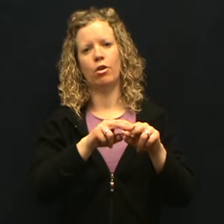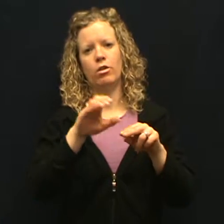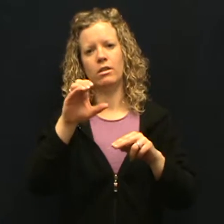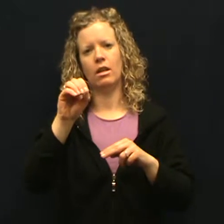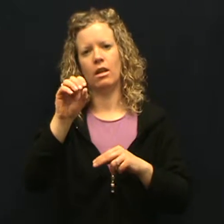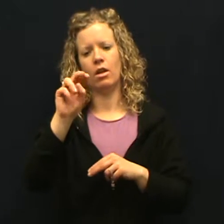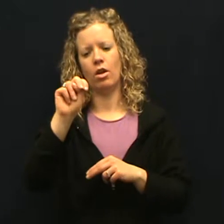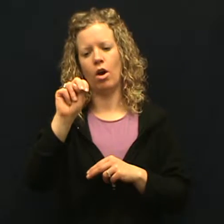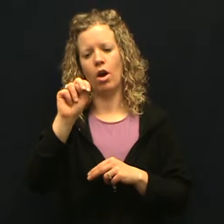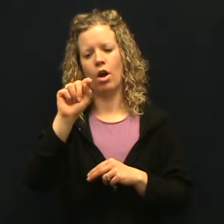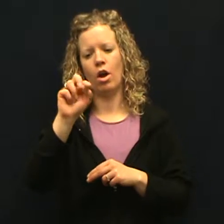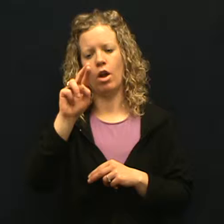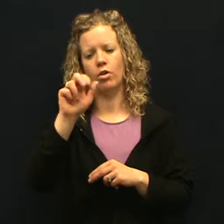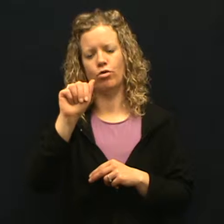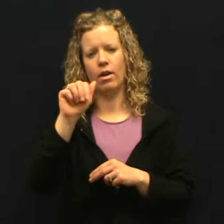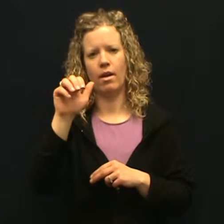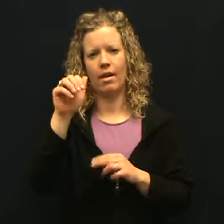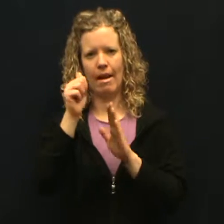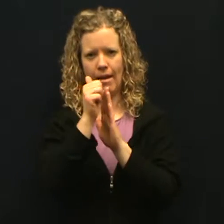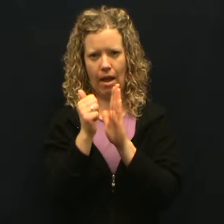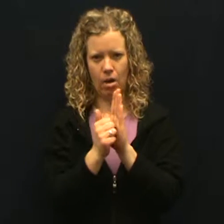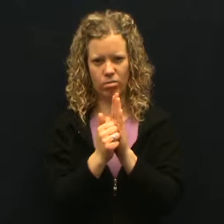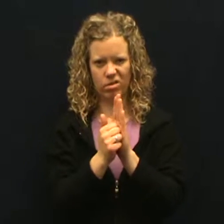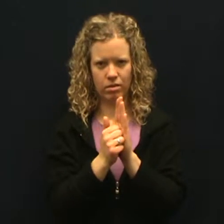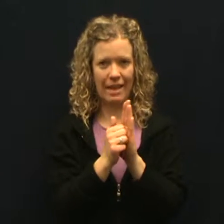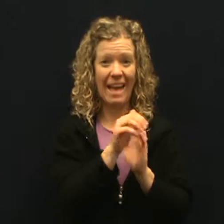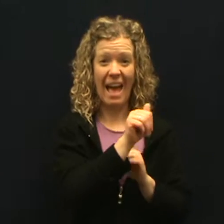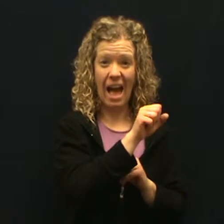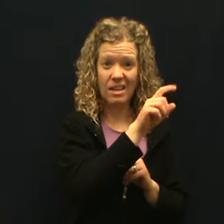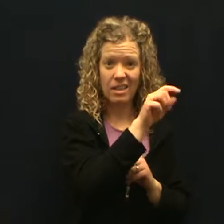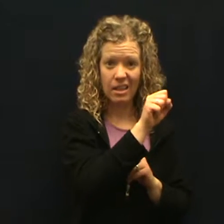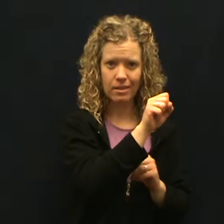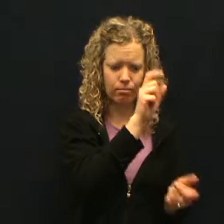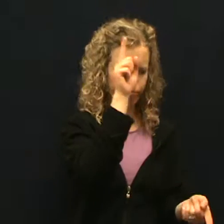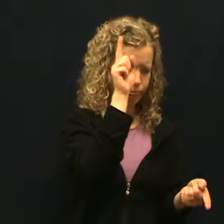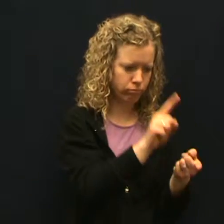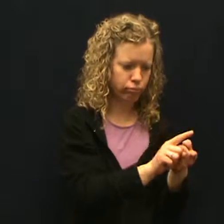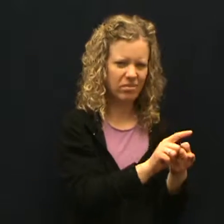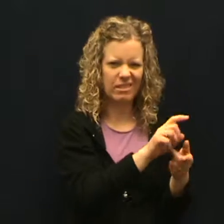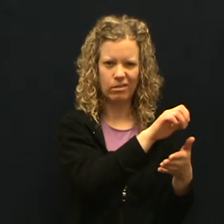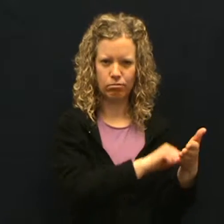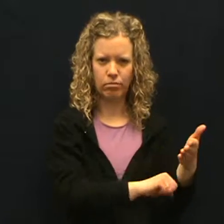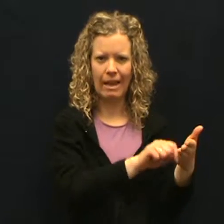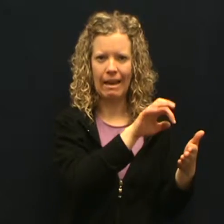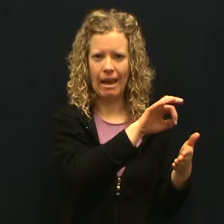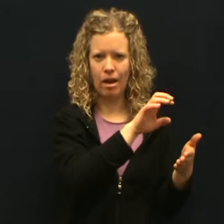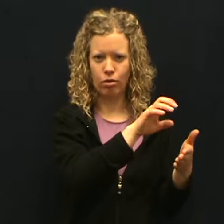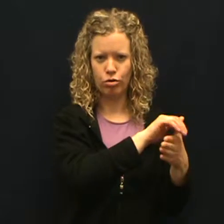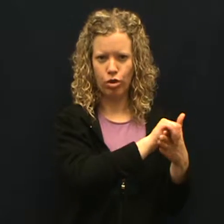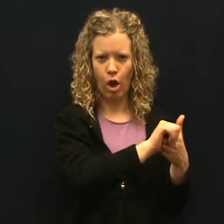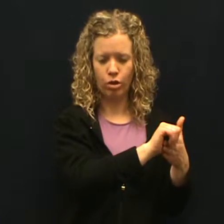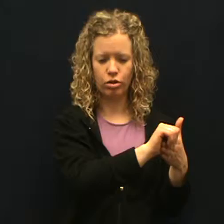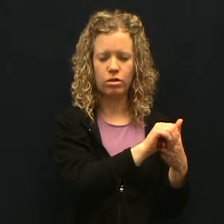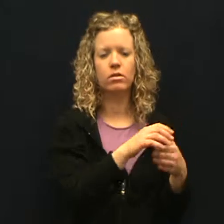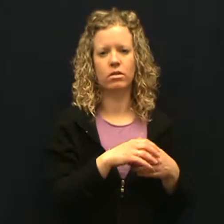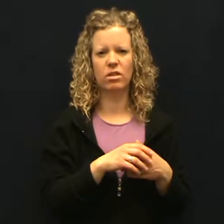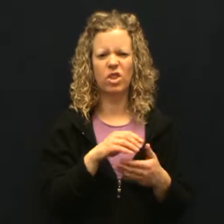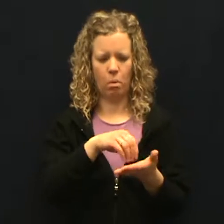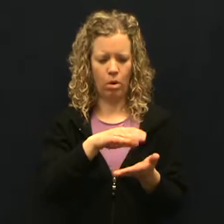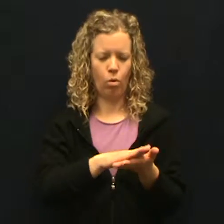we're reducing our assets by that $900, and we're recording a bad debt expense, and so we are reducing stockholders'